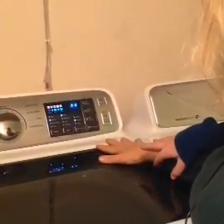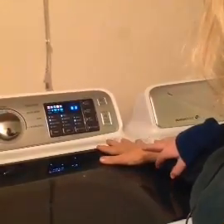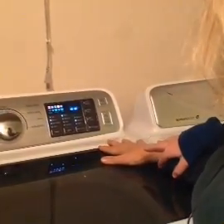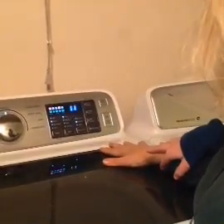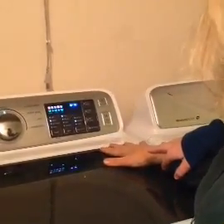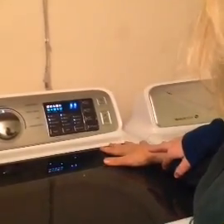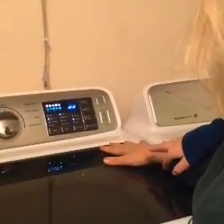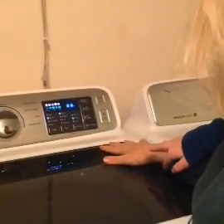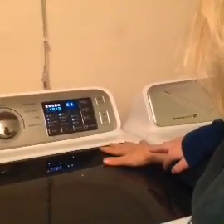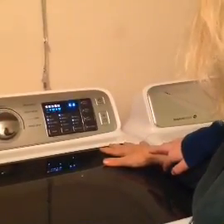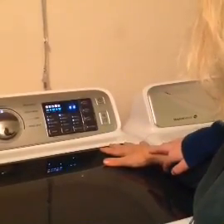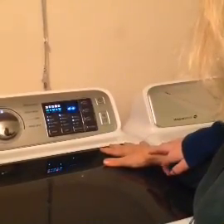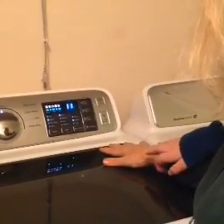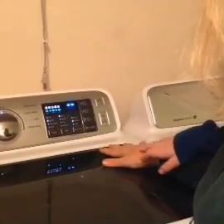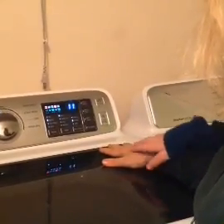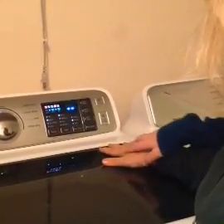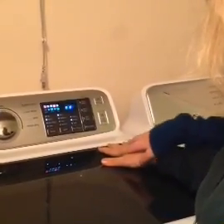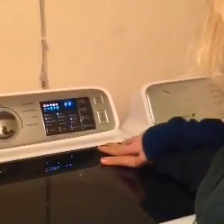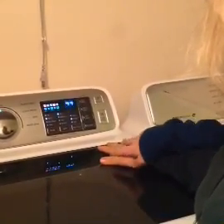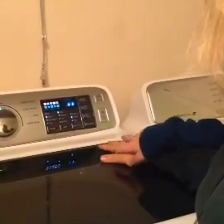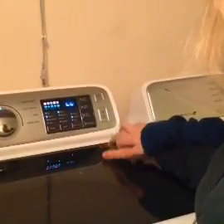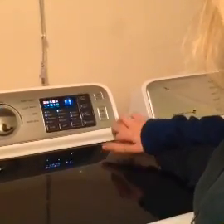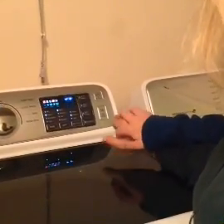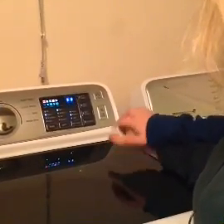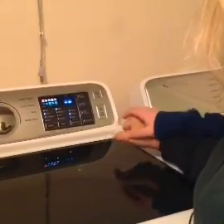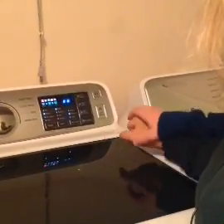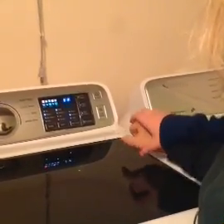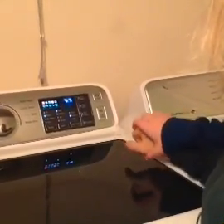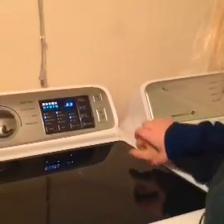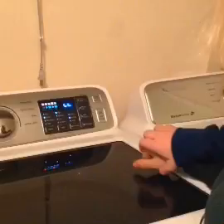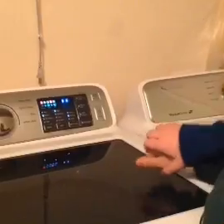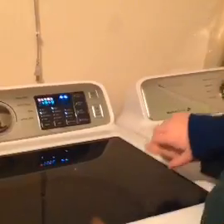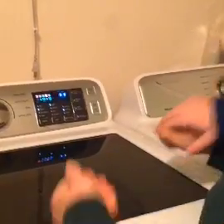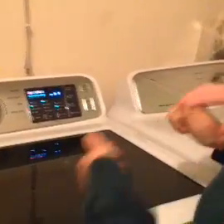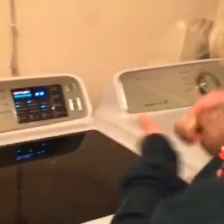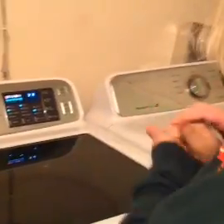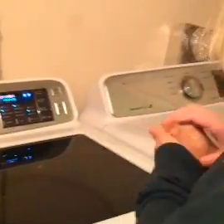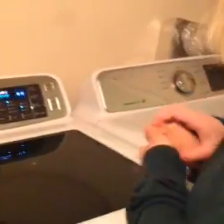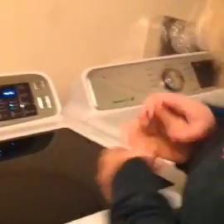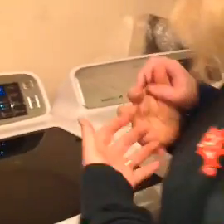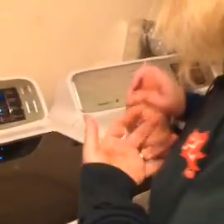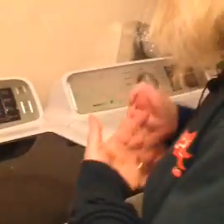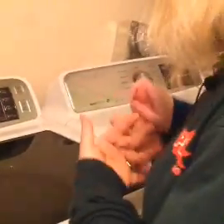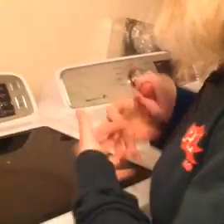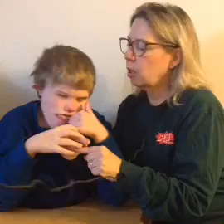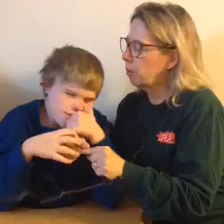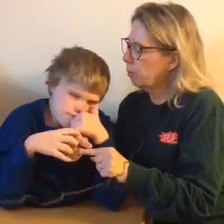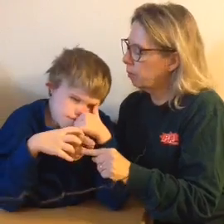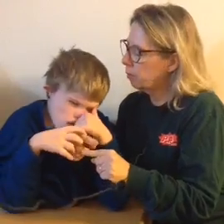see if it starts. Yes, Max, the washing machine is